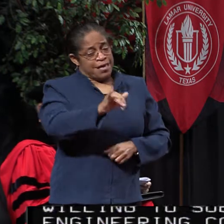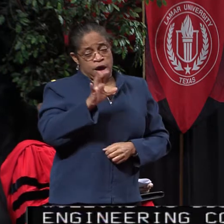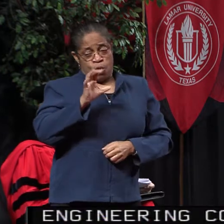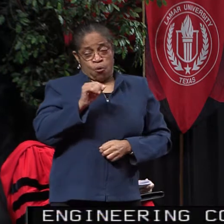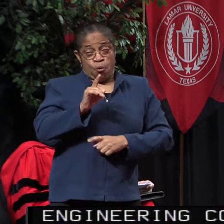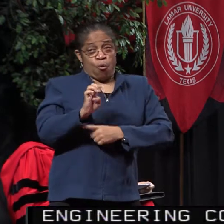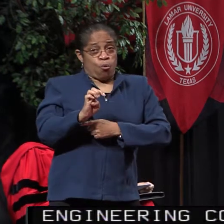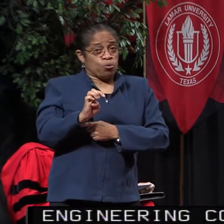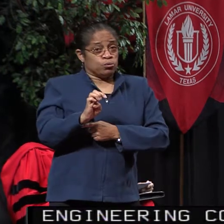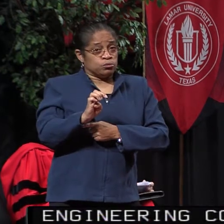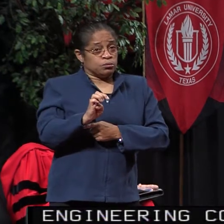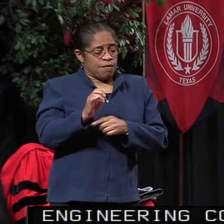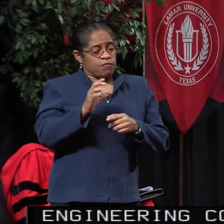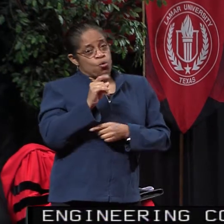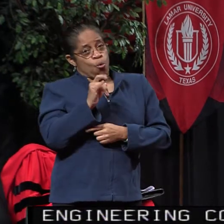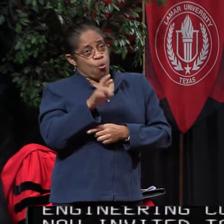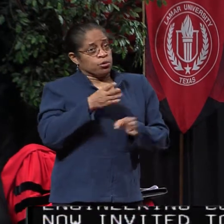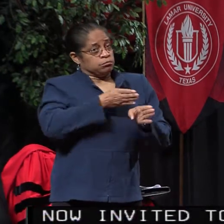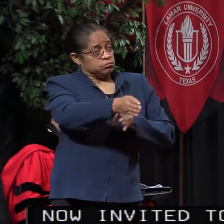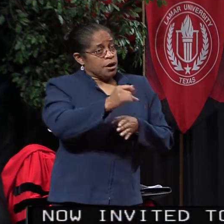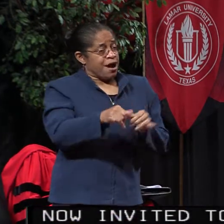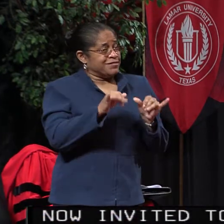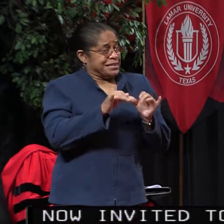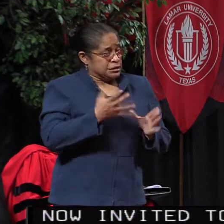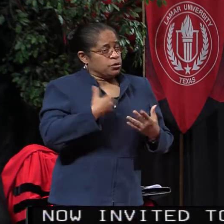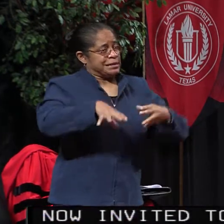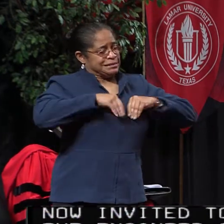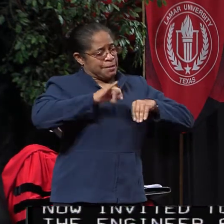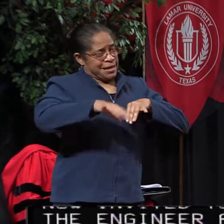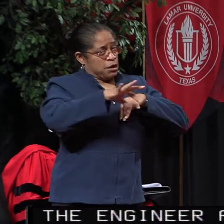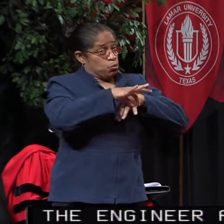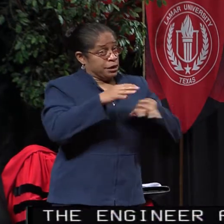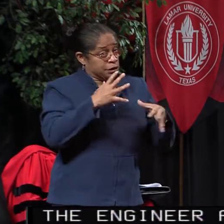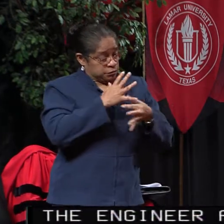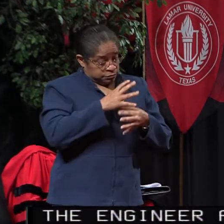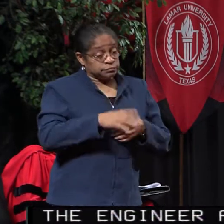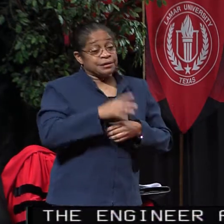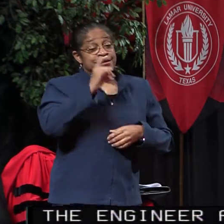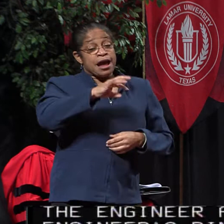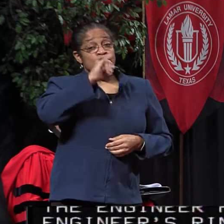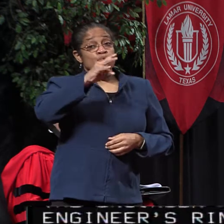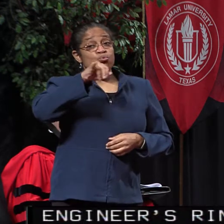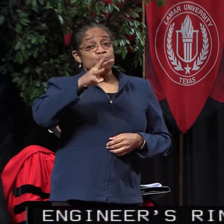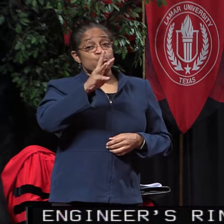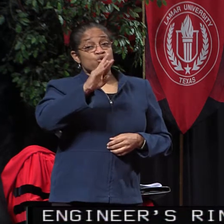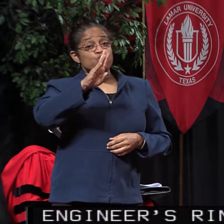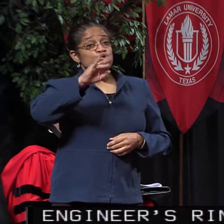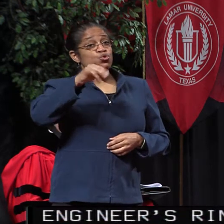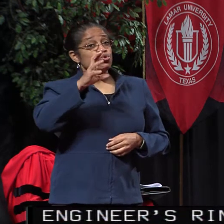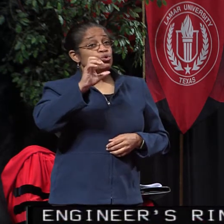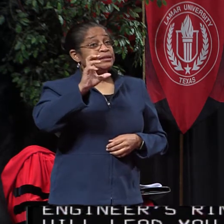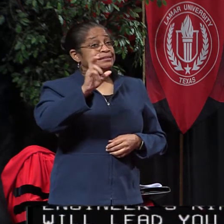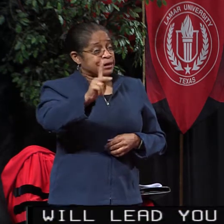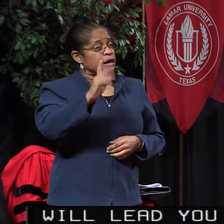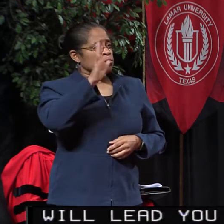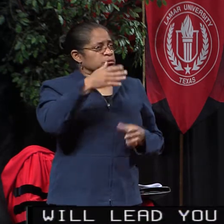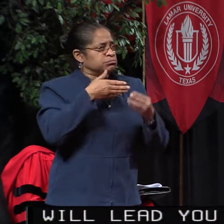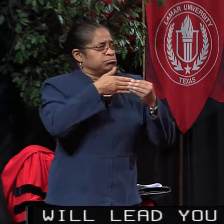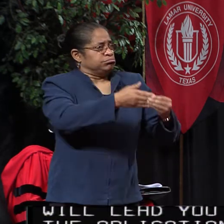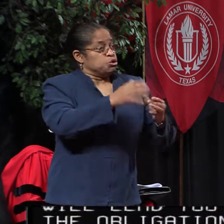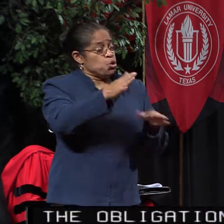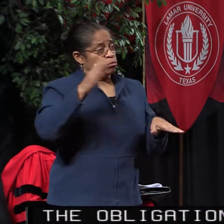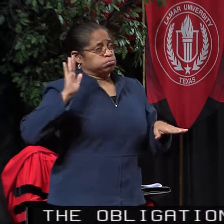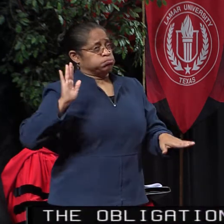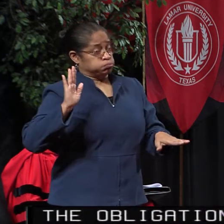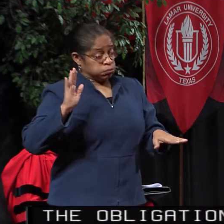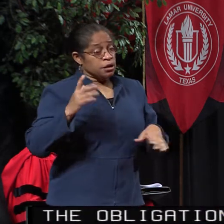join the Order of the Engineer and accept the ring. Dr. Vucic will lead you in the recital of the obligation of the engineer. You